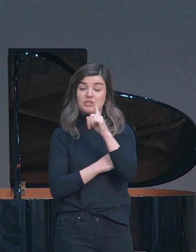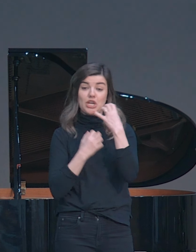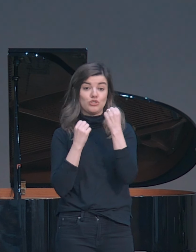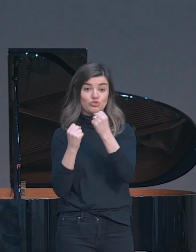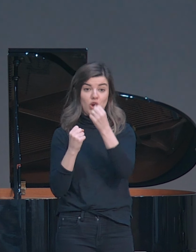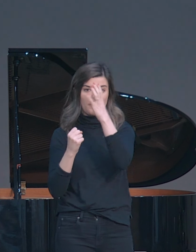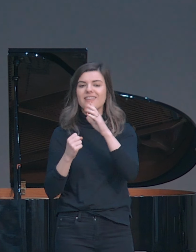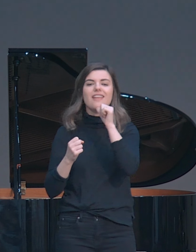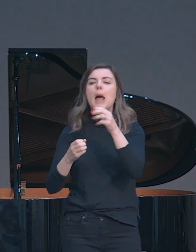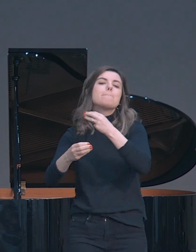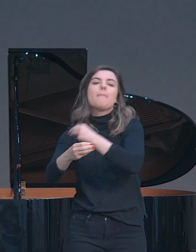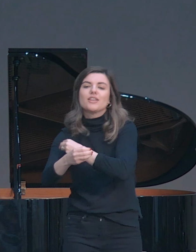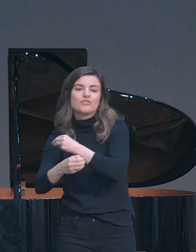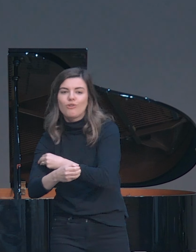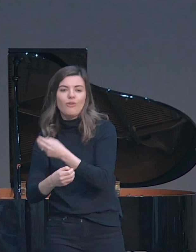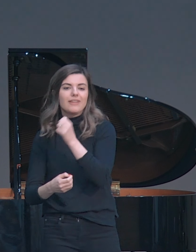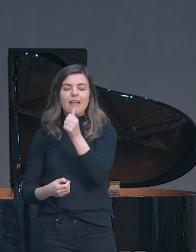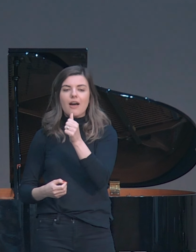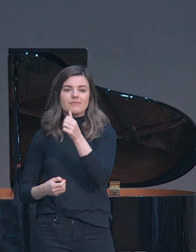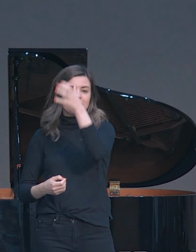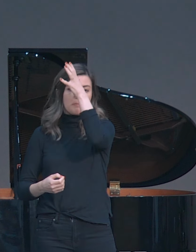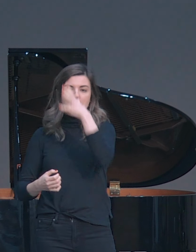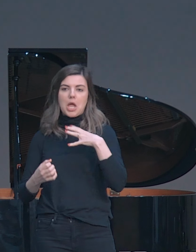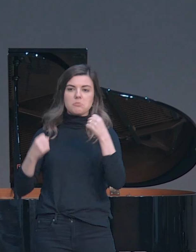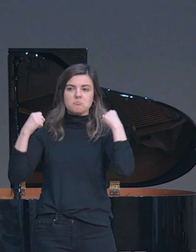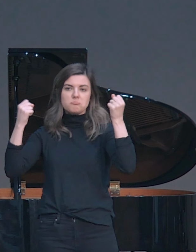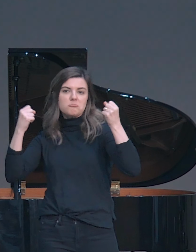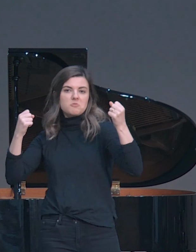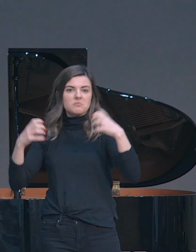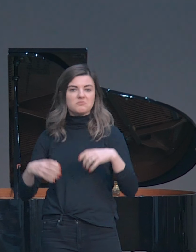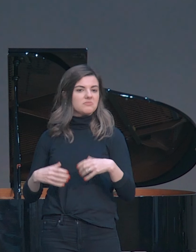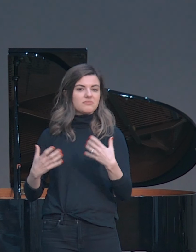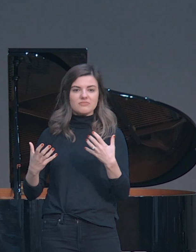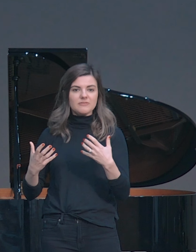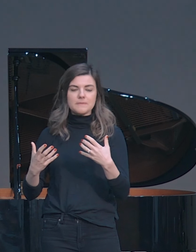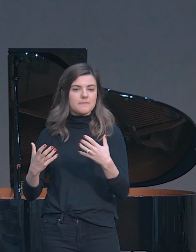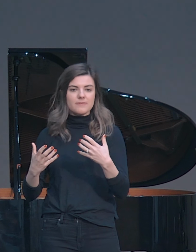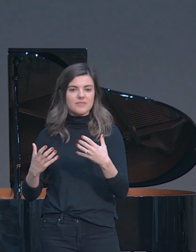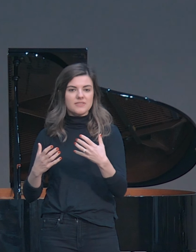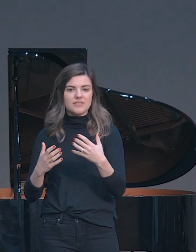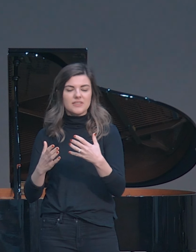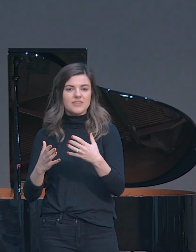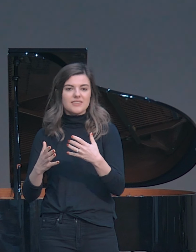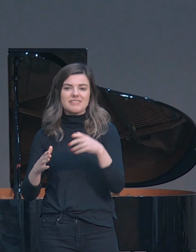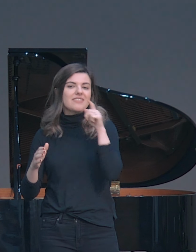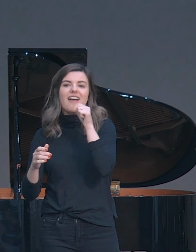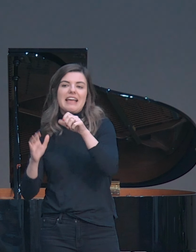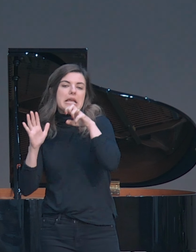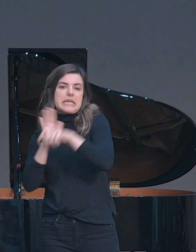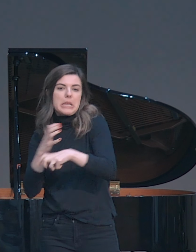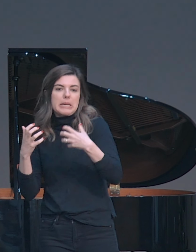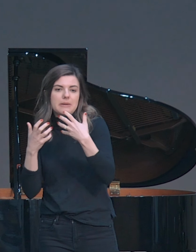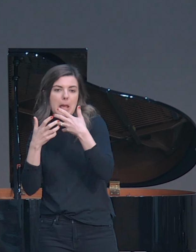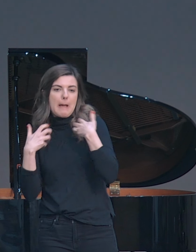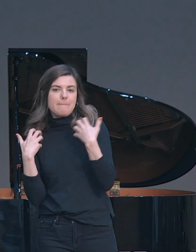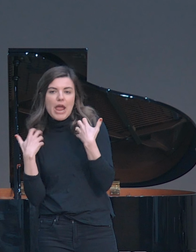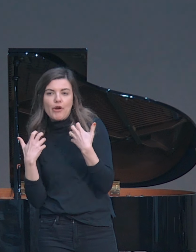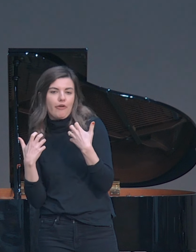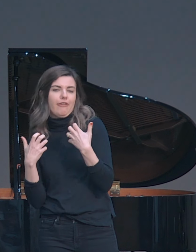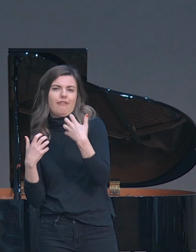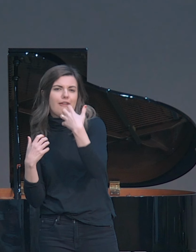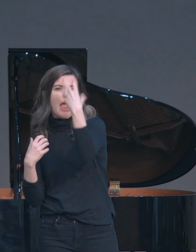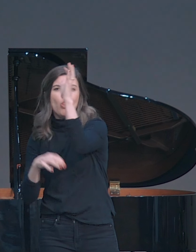not muscly. No, not manly out there carting deer. He's killed with his bare hands out of the wilderness. That not that